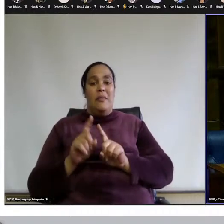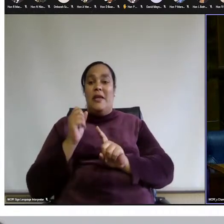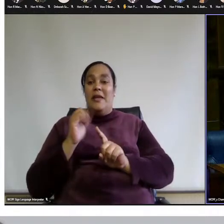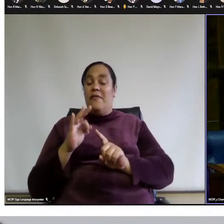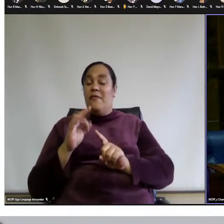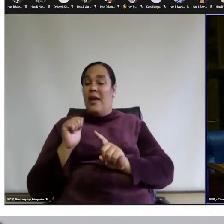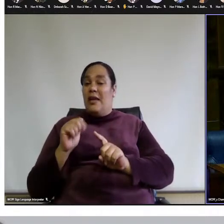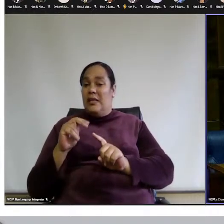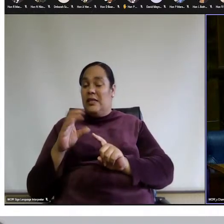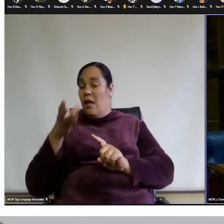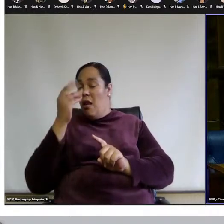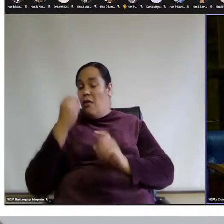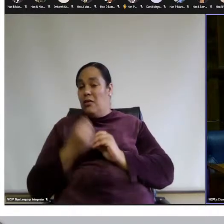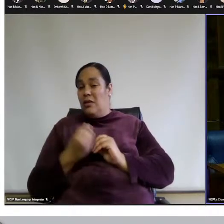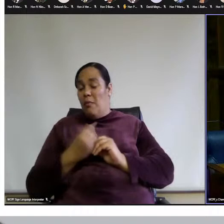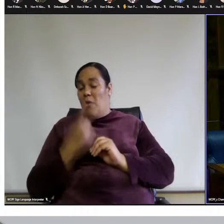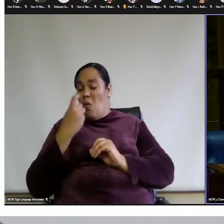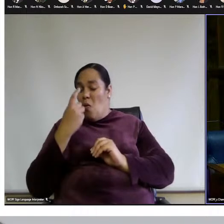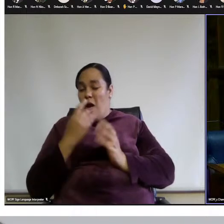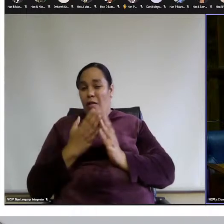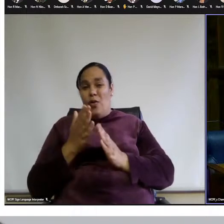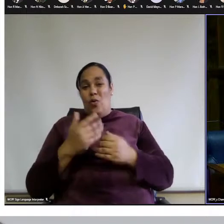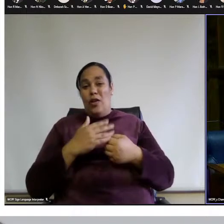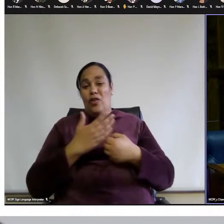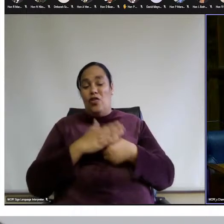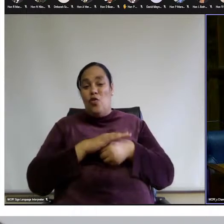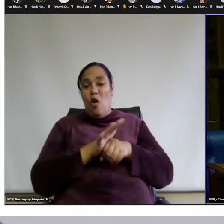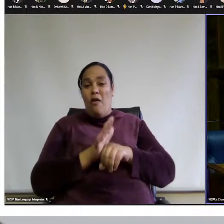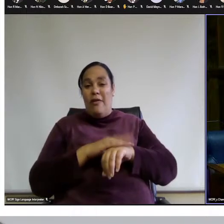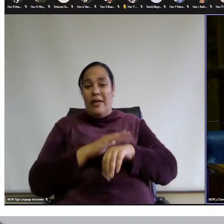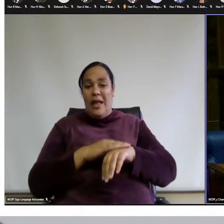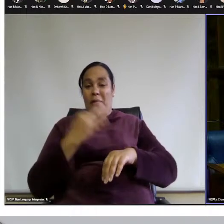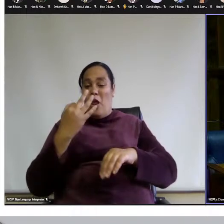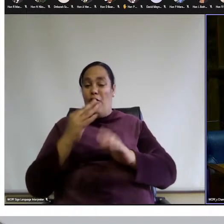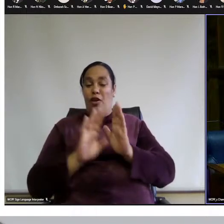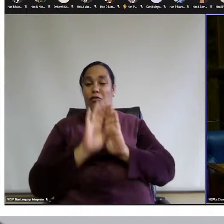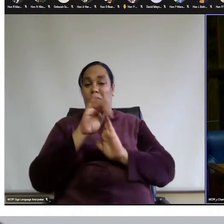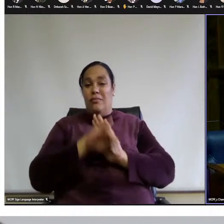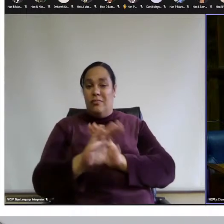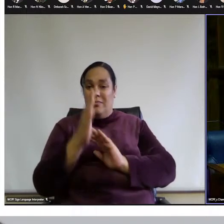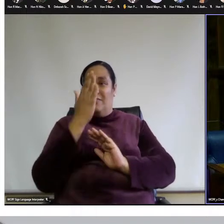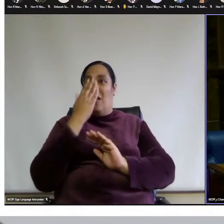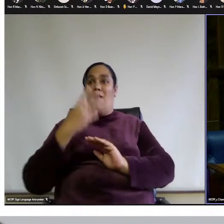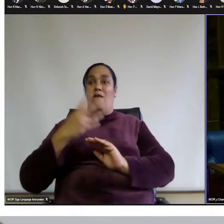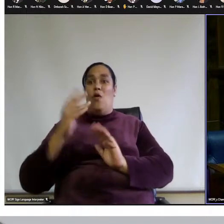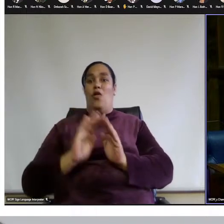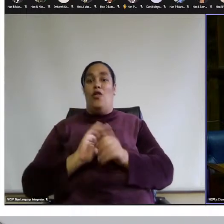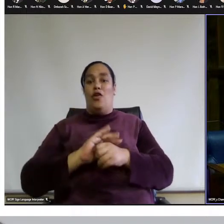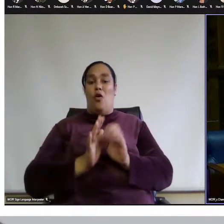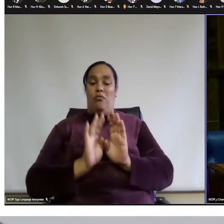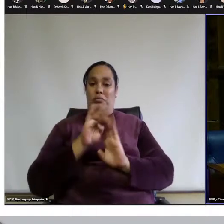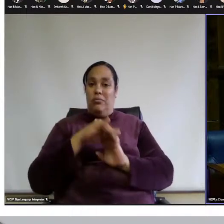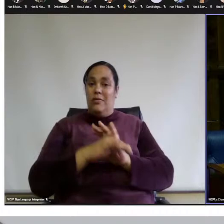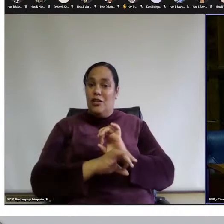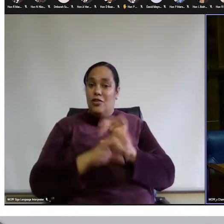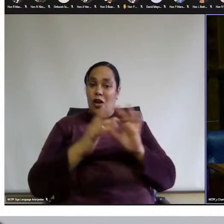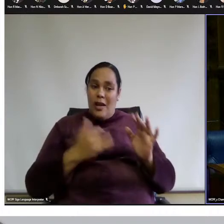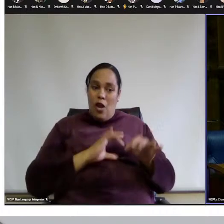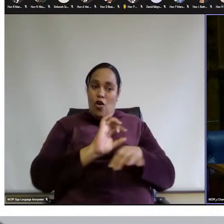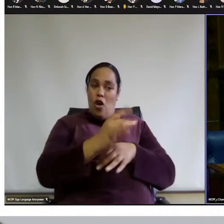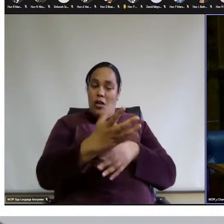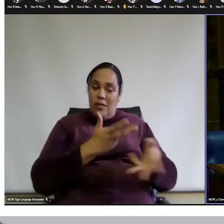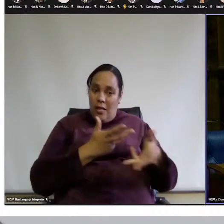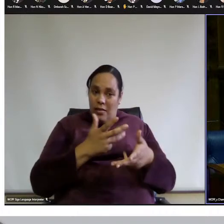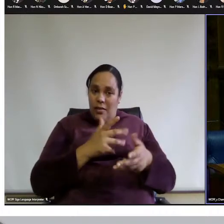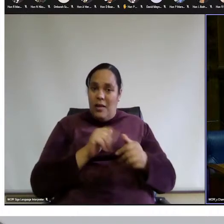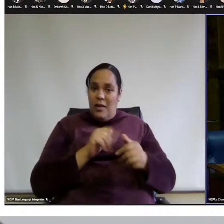could learn one thing during this pandemic and now in the third wave, going towards the fourth wave, rather start consulting, rather